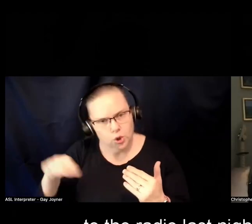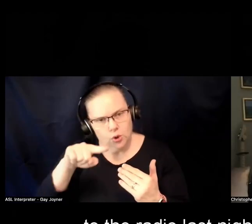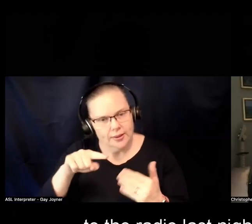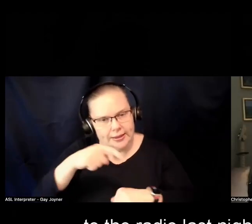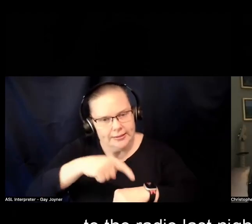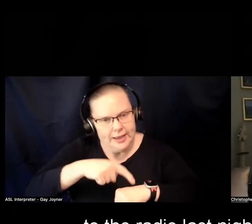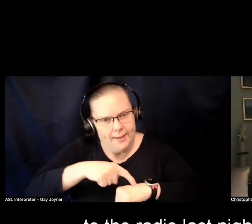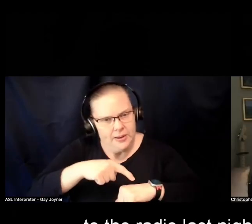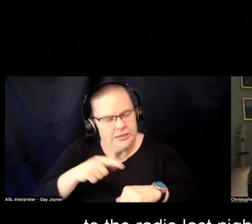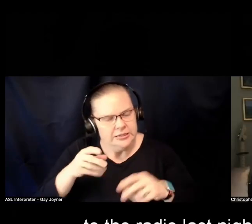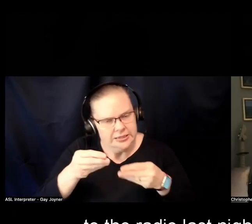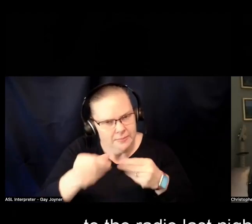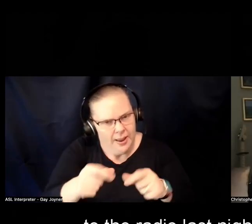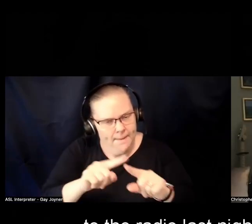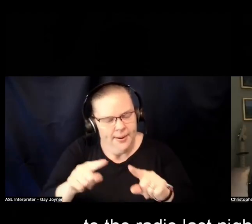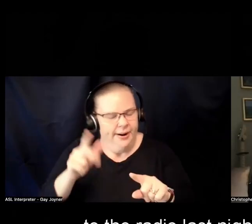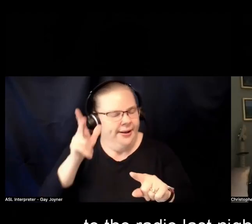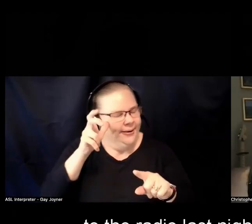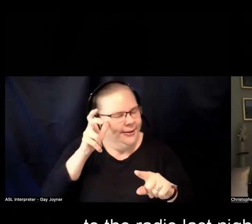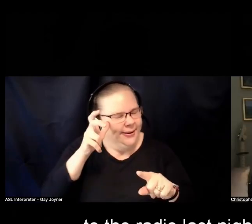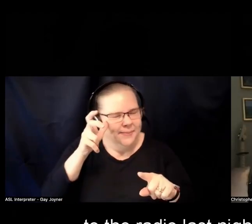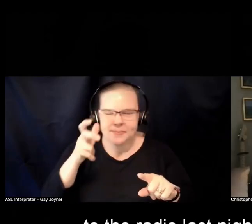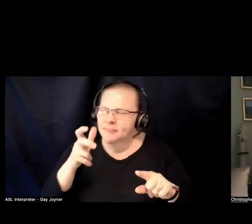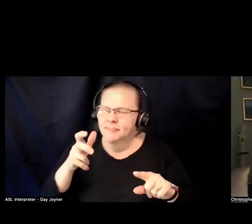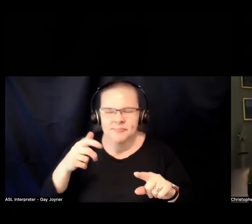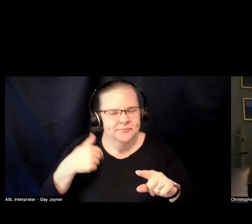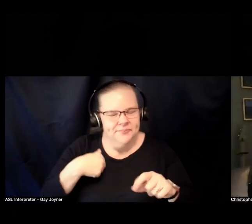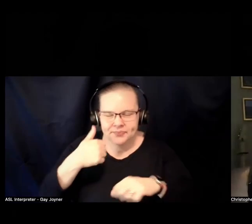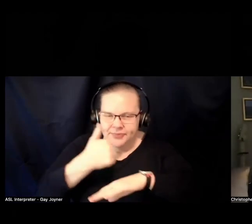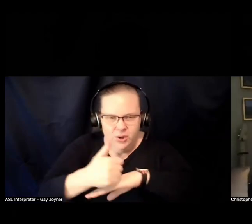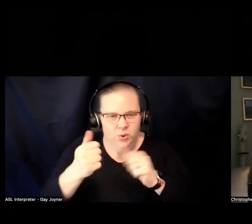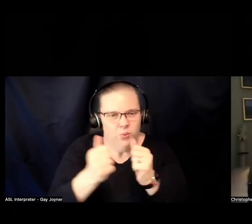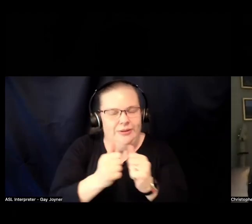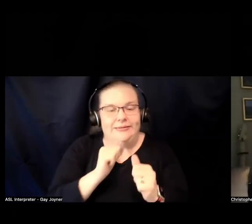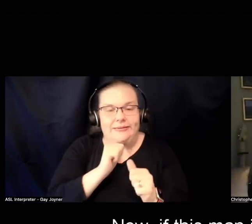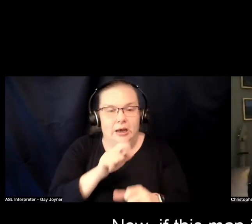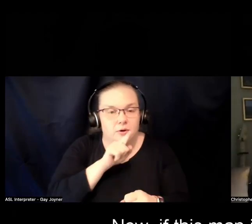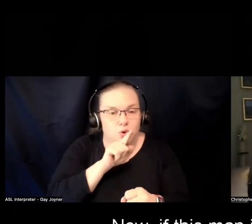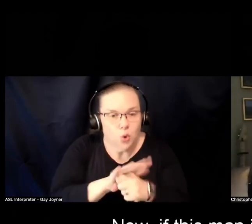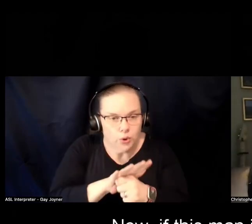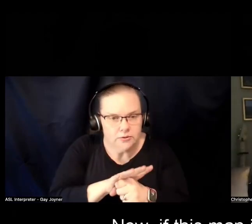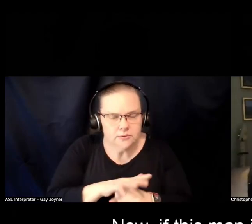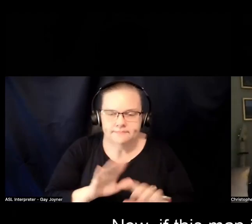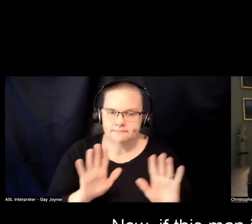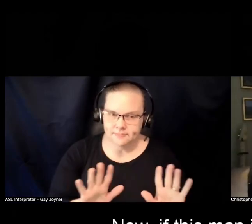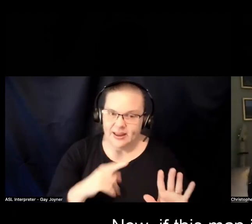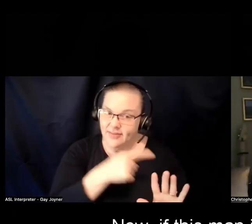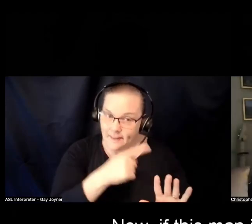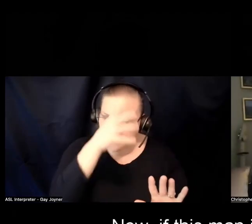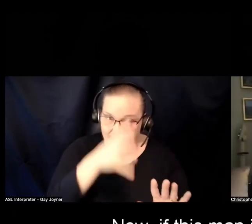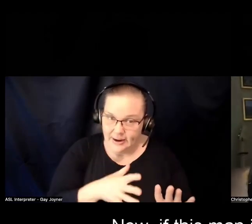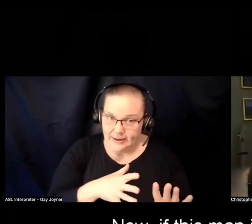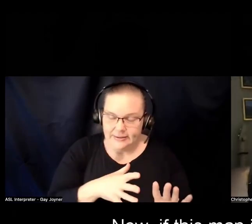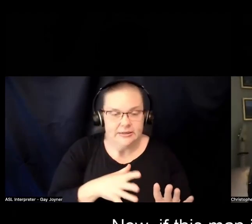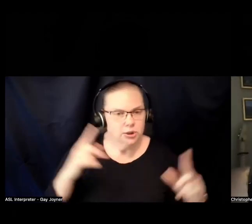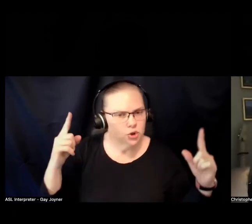listened to the radio last night, and my family listened and heard that I am charged with disloyalty. Now, if this man is crazy or a communist, I